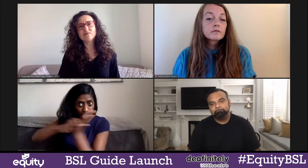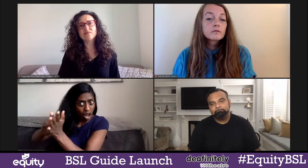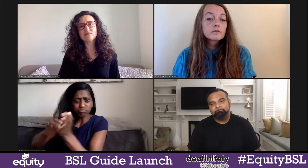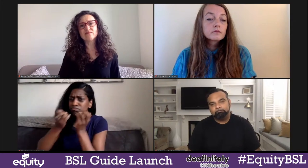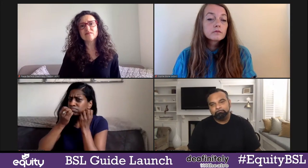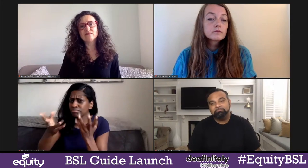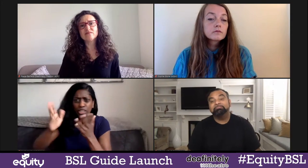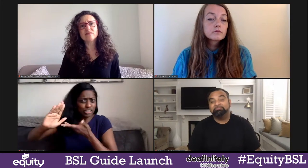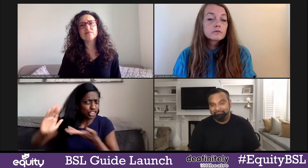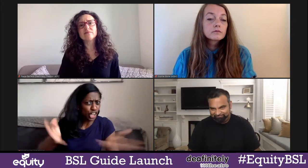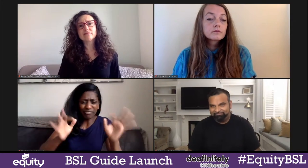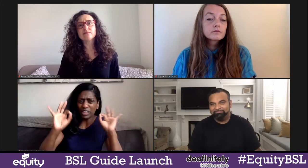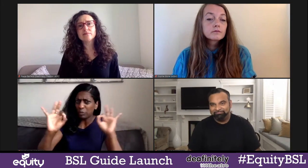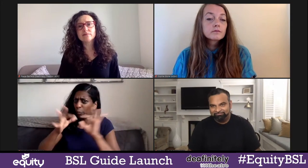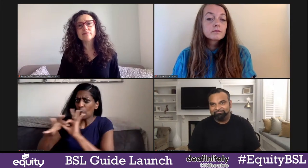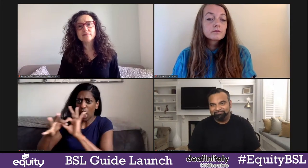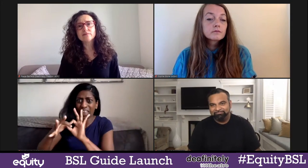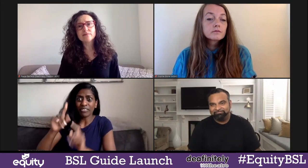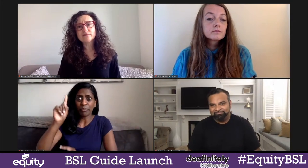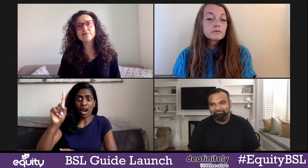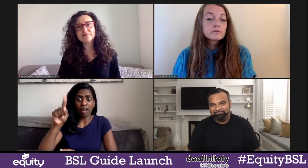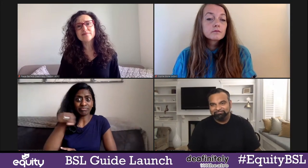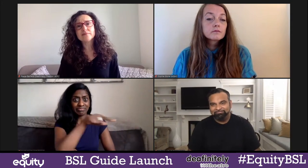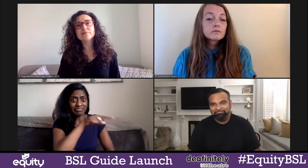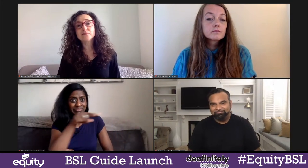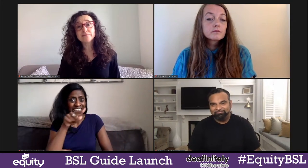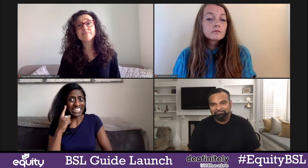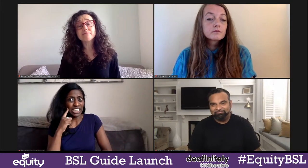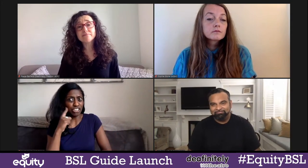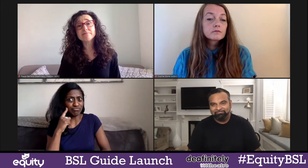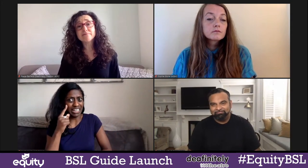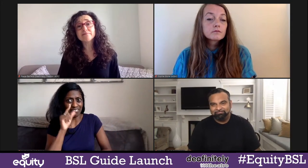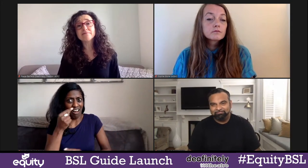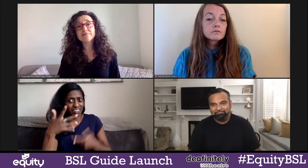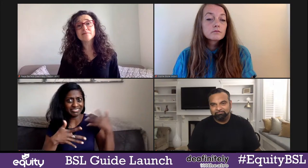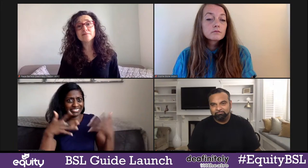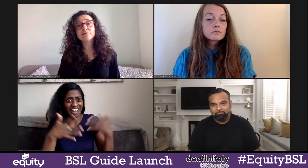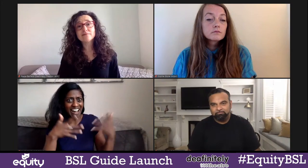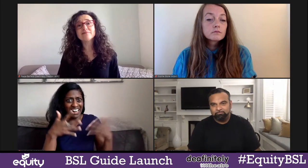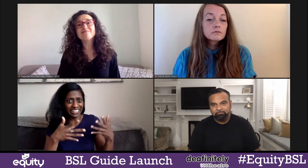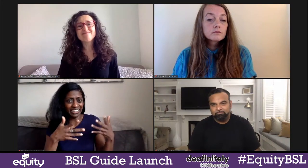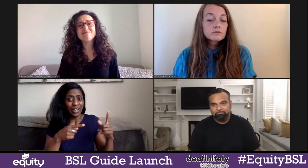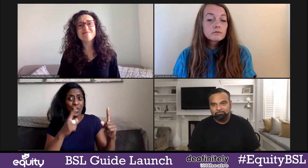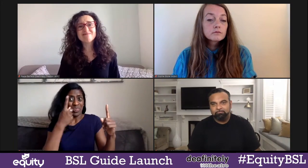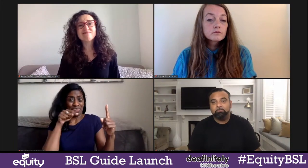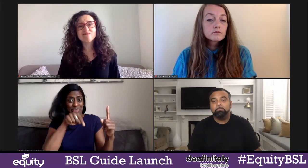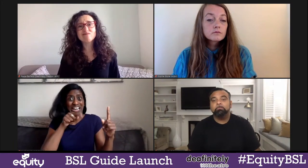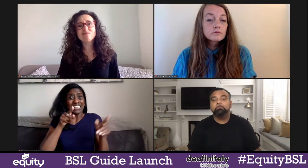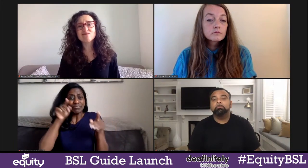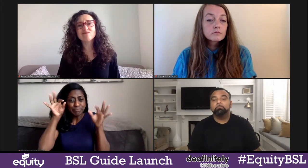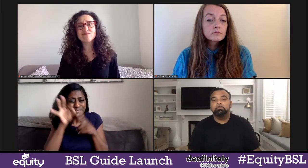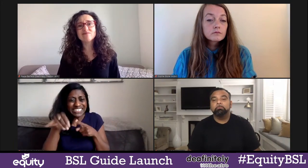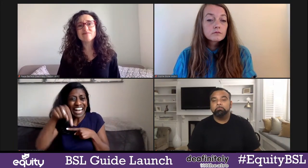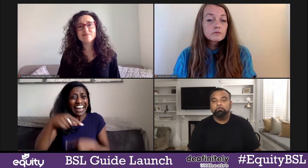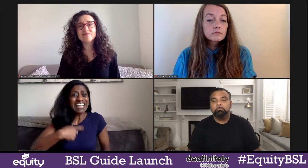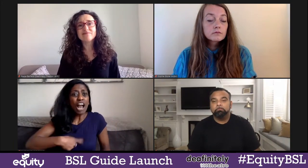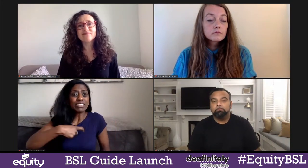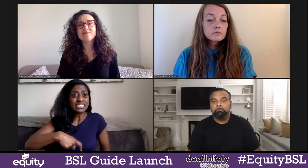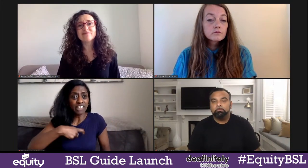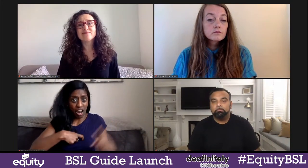unprepared. They book the interpreters. I have no quibble about that. The service is very good, but the hearing actors can't sign.